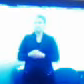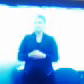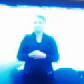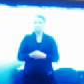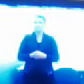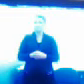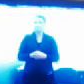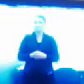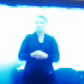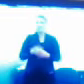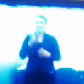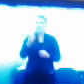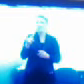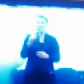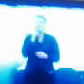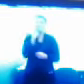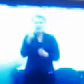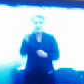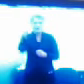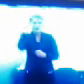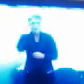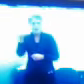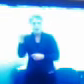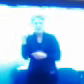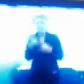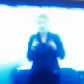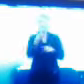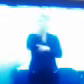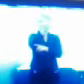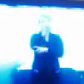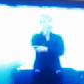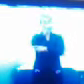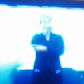And we have a little saying that we say at the end of the story.